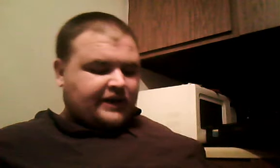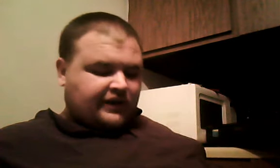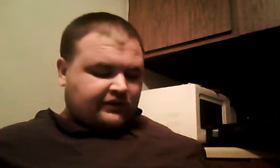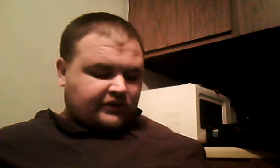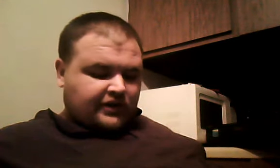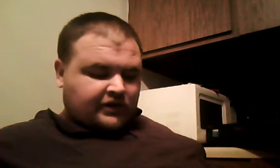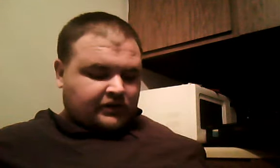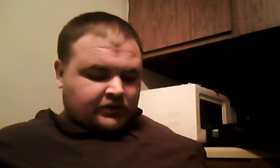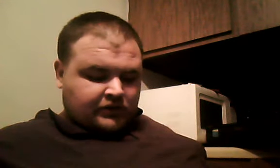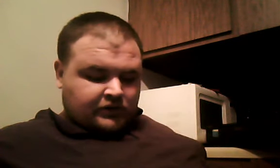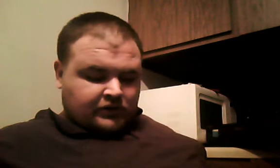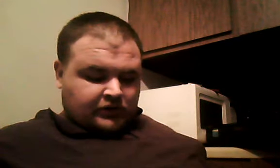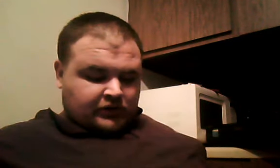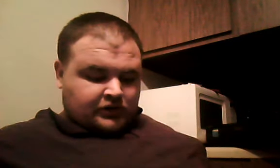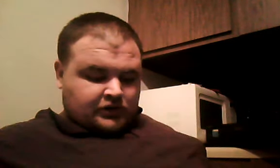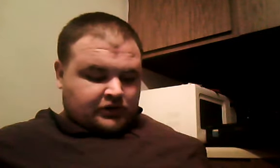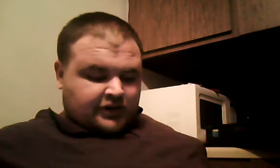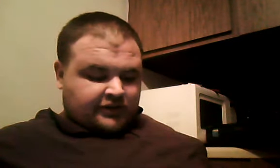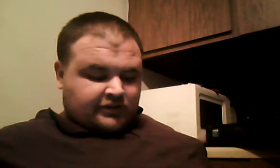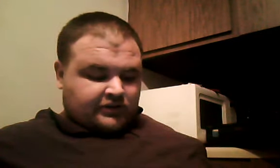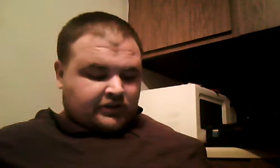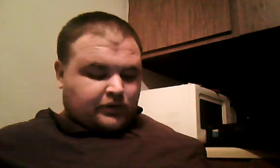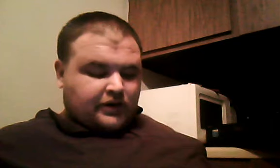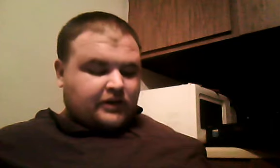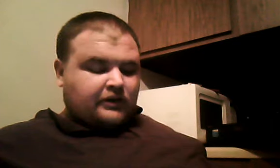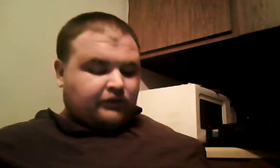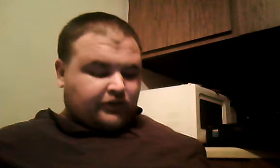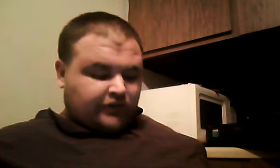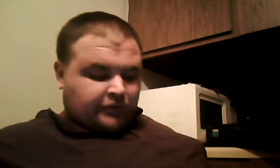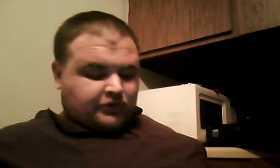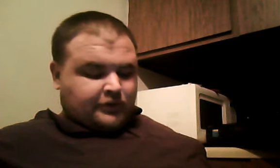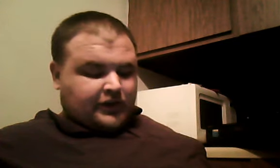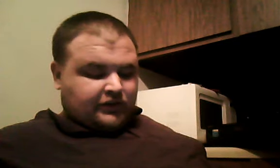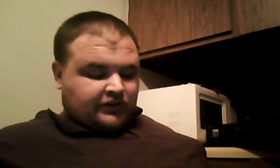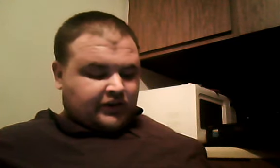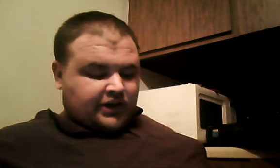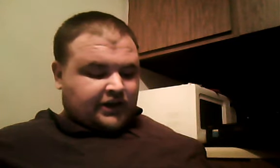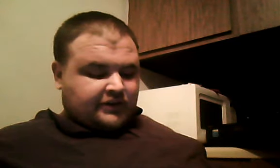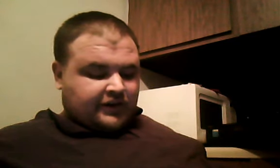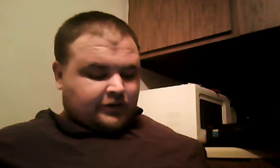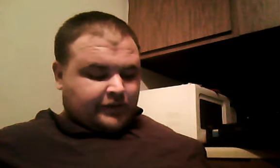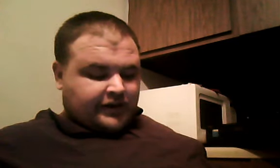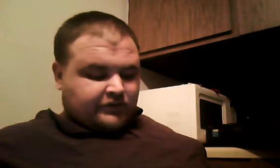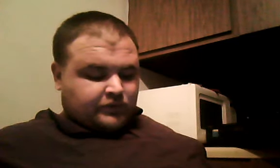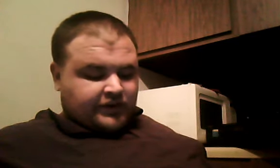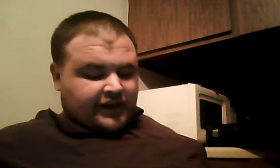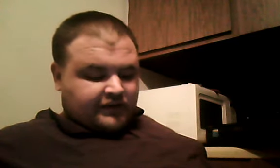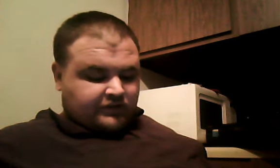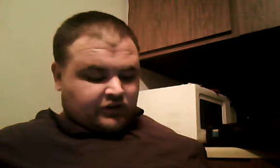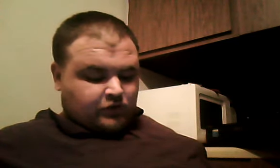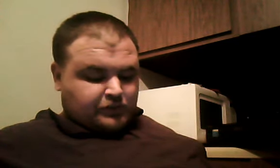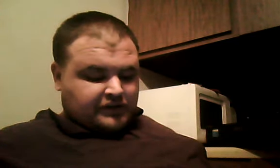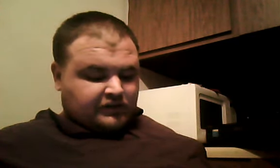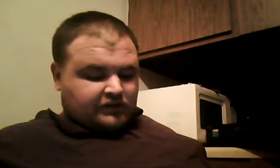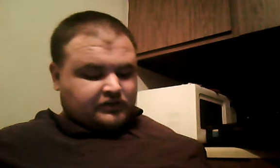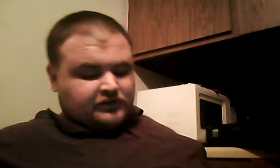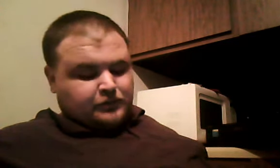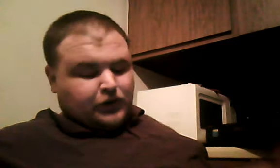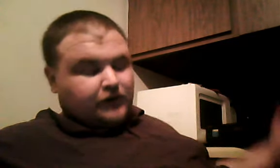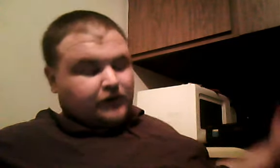back. So, yeah. Fernandes and Aquarius defeat James Storm and Alex Shelley in a non-title match. When they actually go back, talk to the boss,